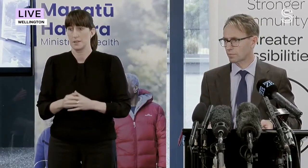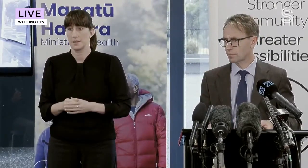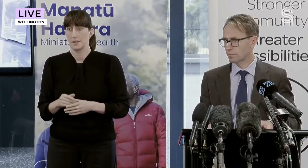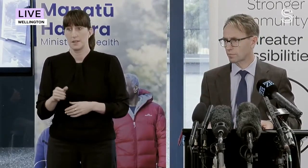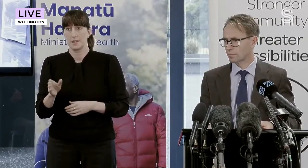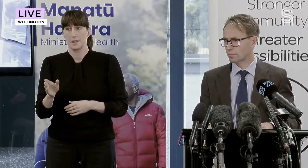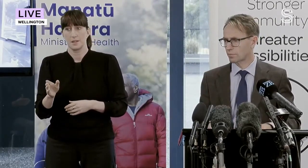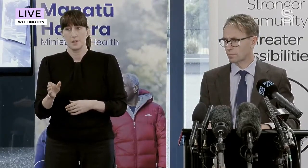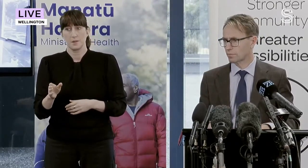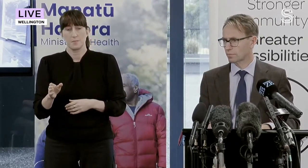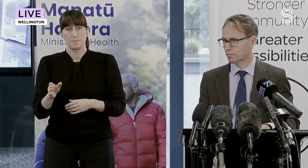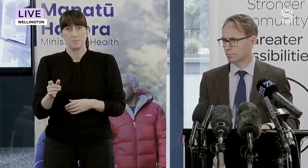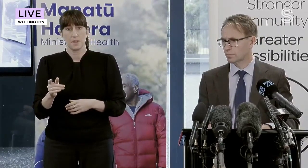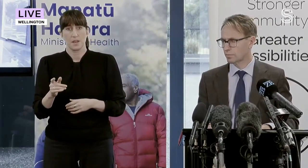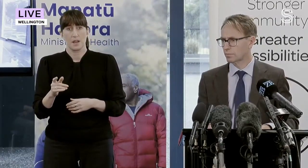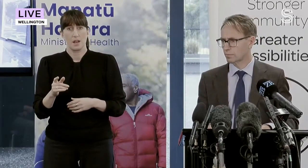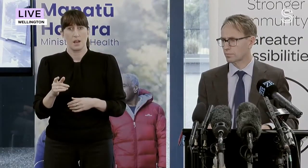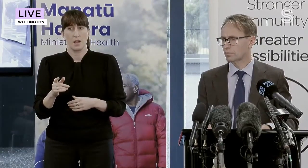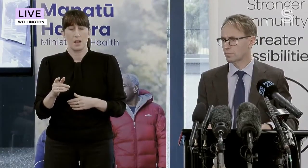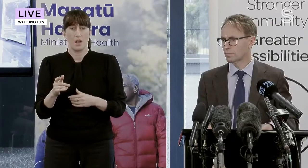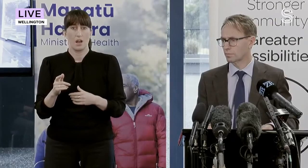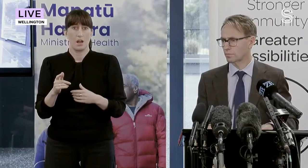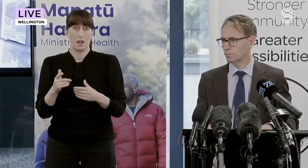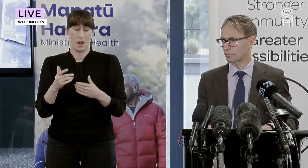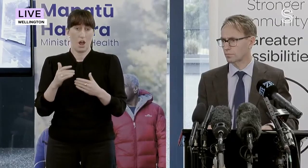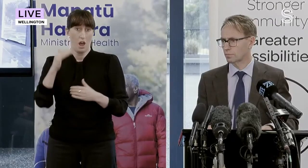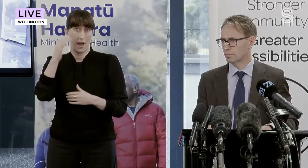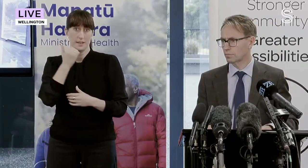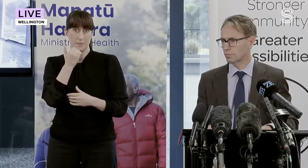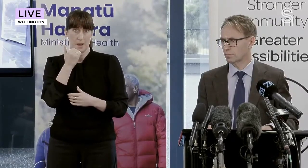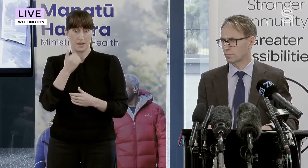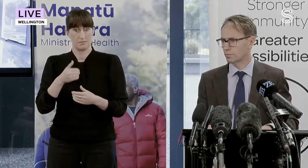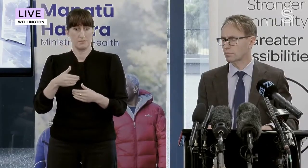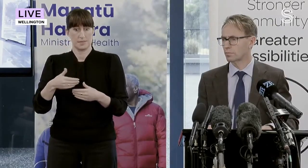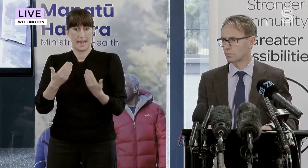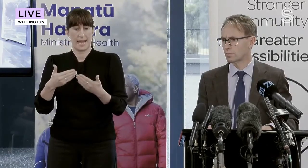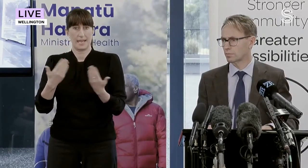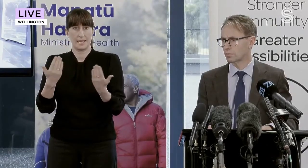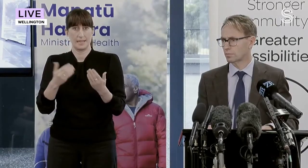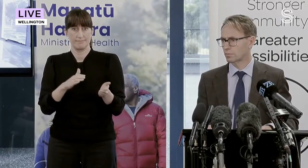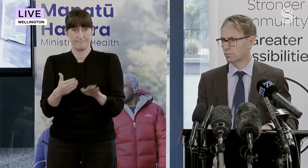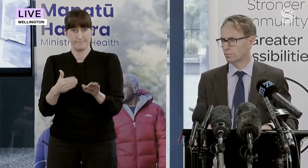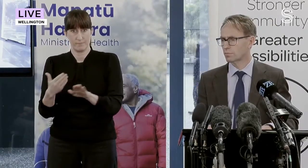there's obviously a very large number of people dying from COVID, daily. If this was